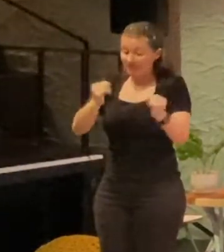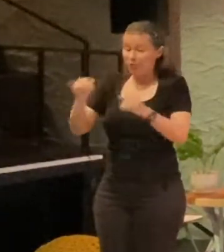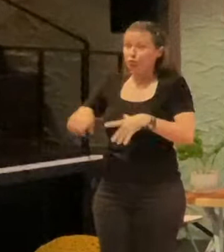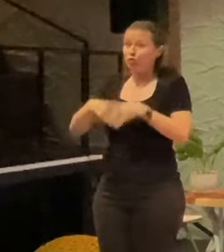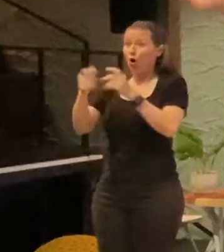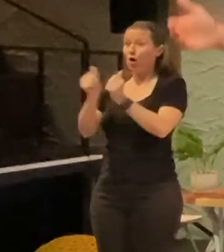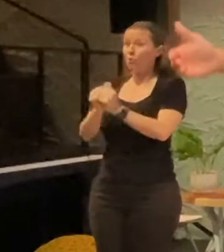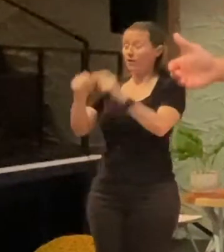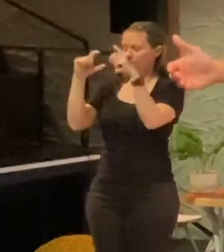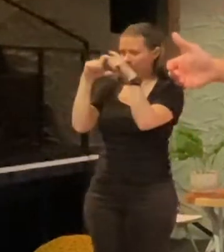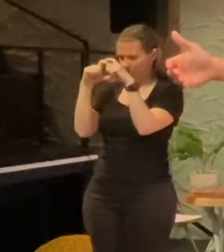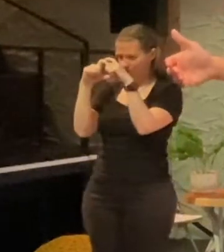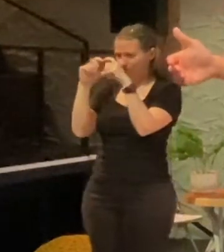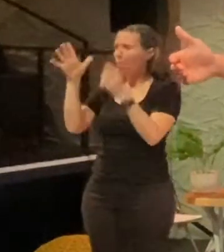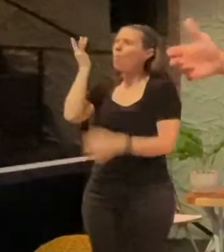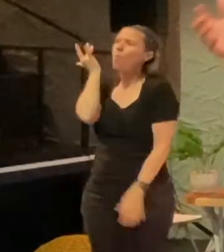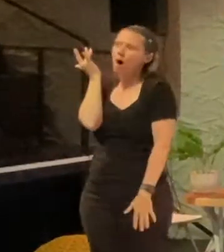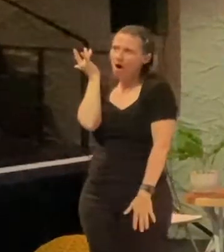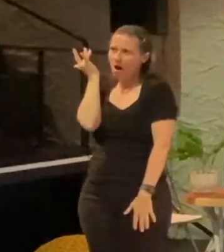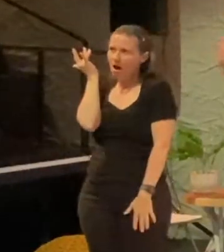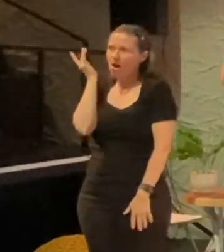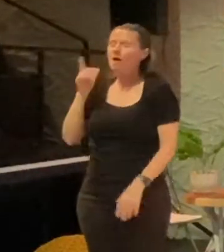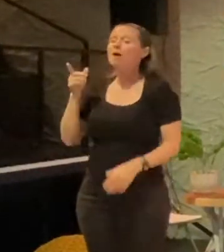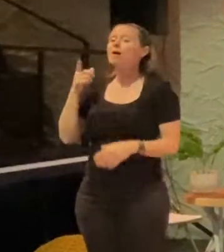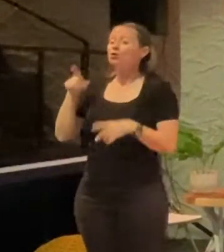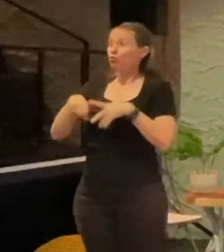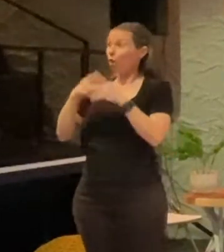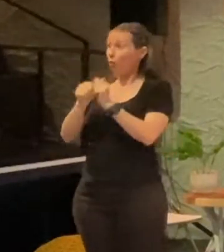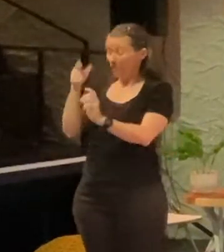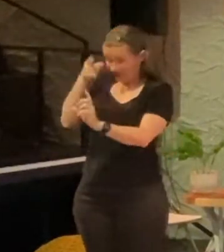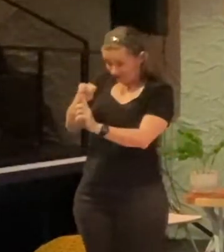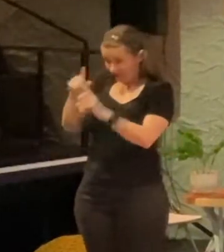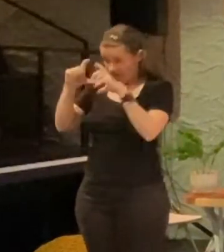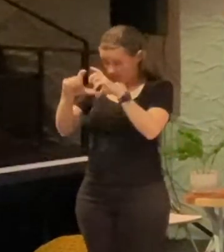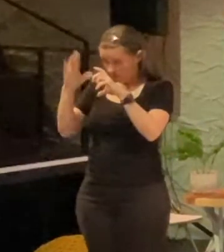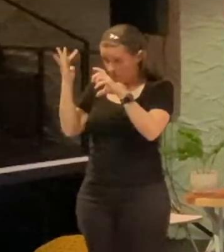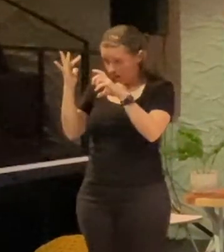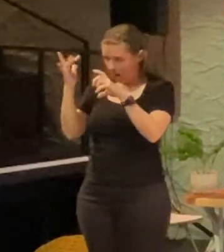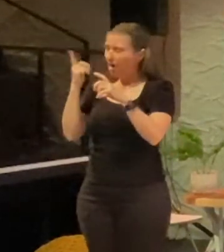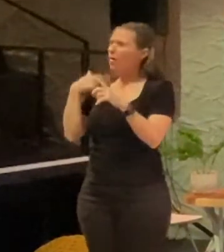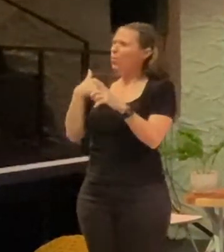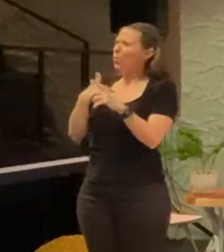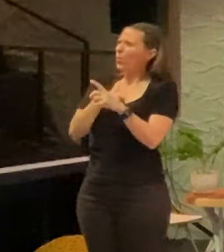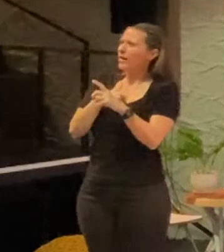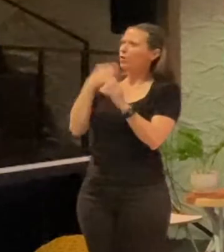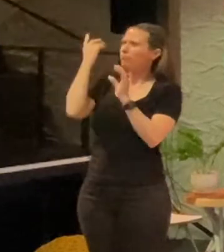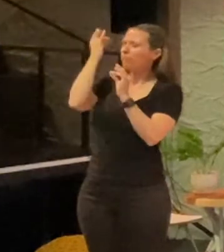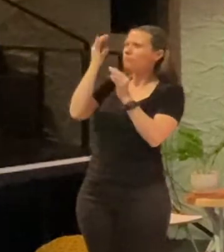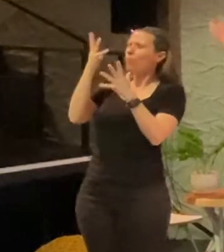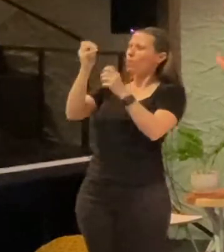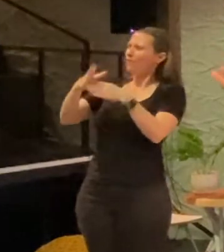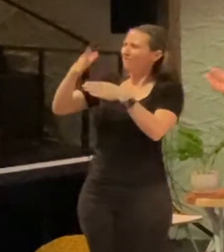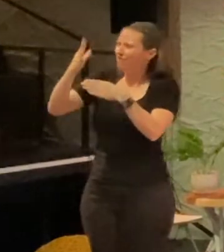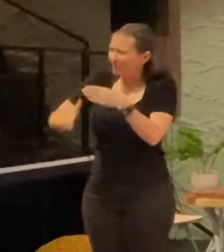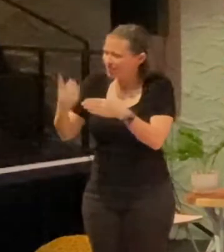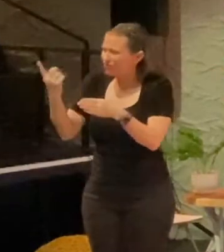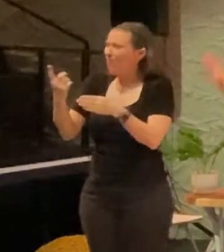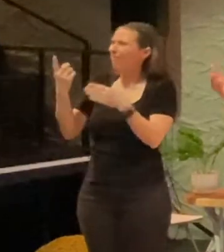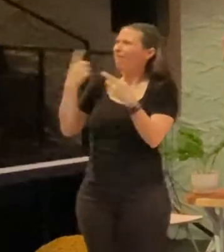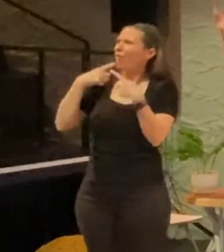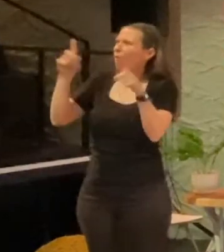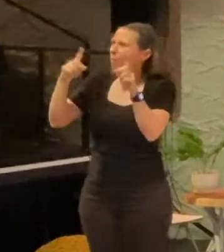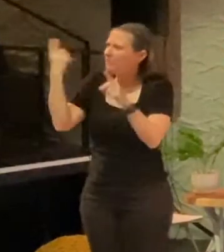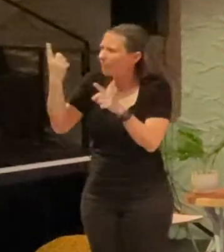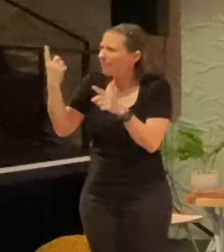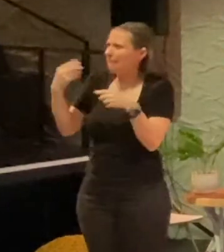with why. Because when we start with the why, we're attempting to finish something, or accomplish something, or sell something, or